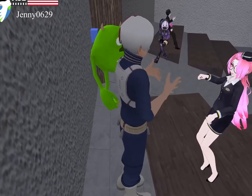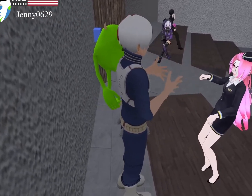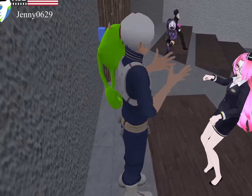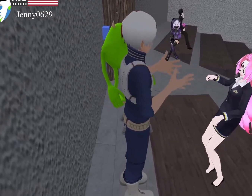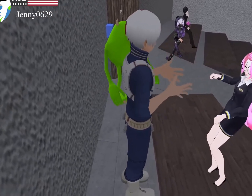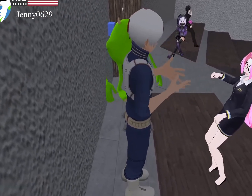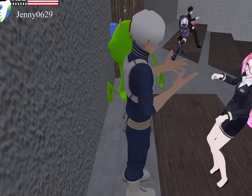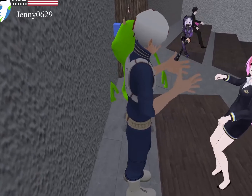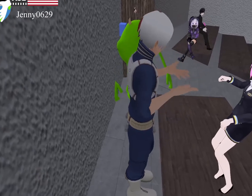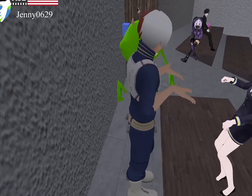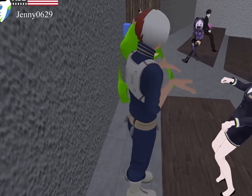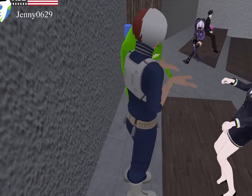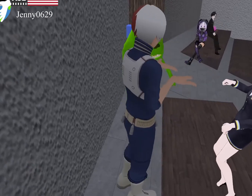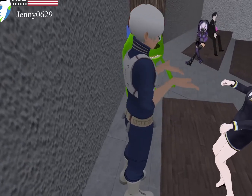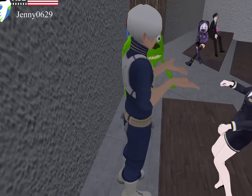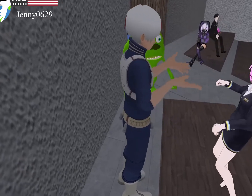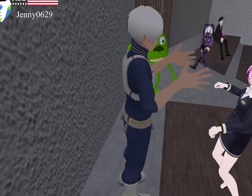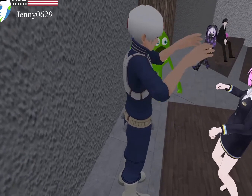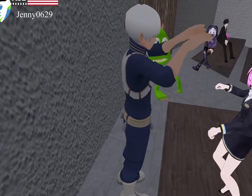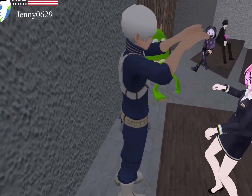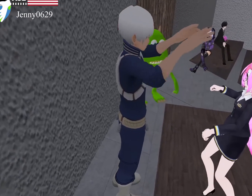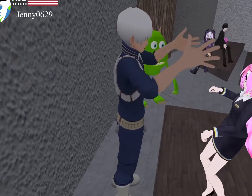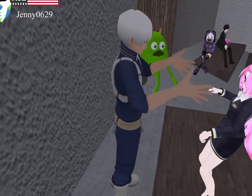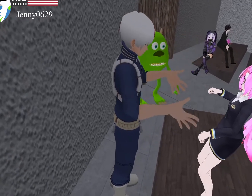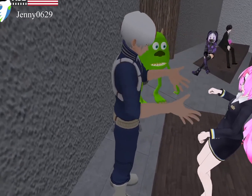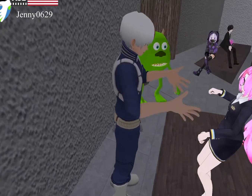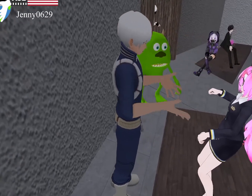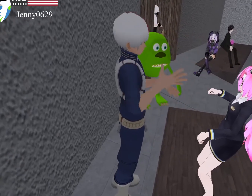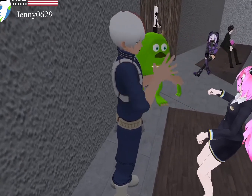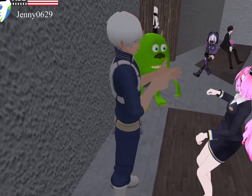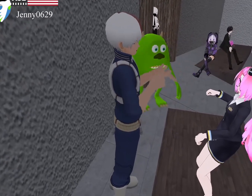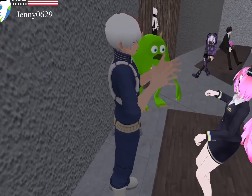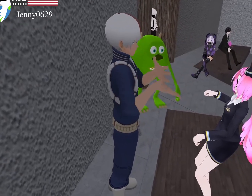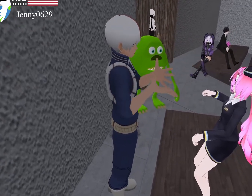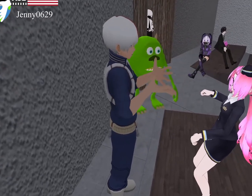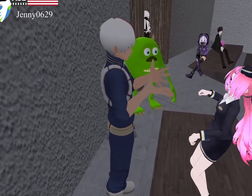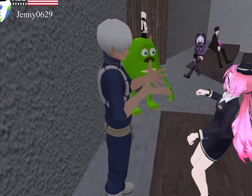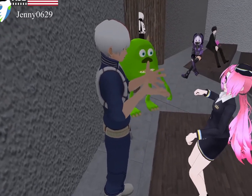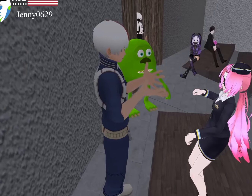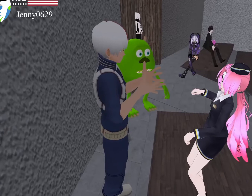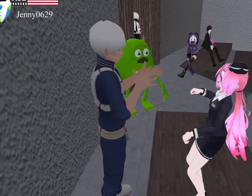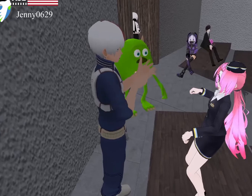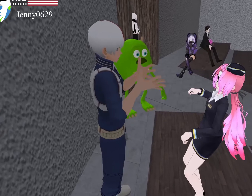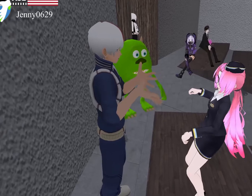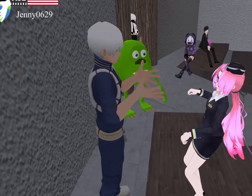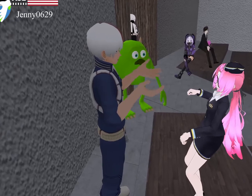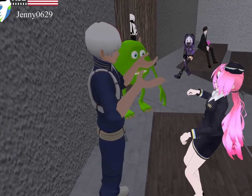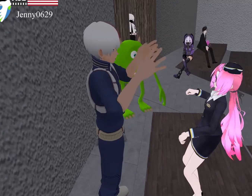doing. Correct. Okay, so like for a sewing machine, I could do like, like obviously say like I'm sewing first, right? Like kind of give context.